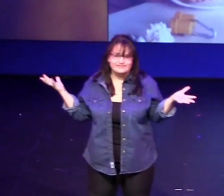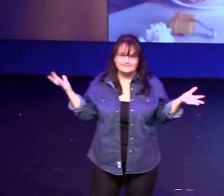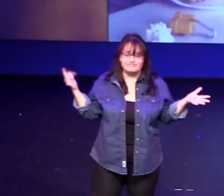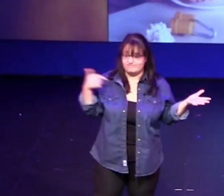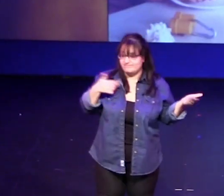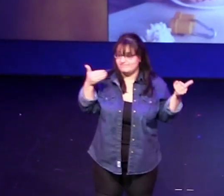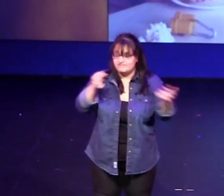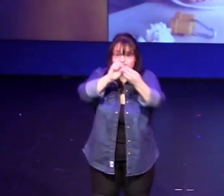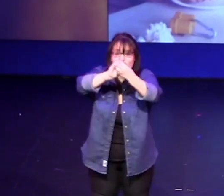having it.